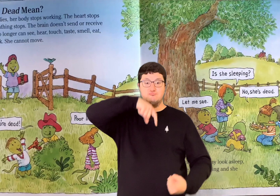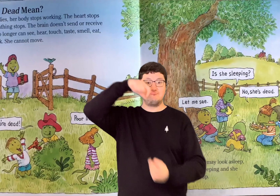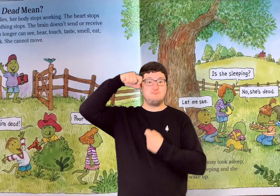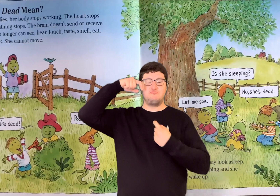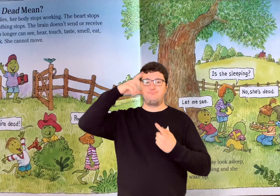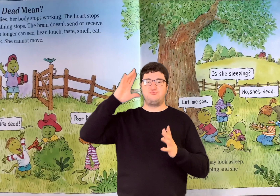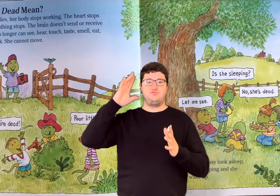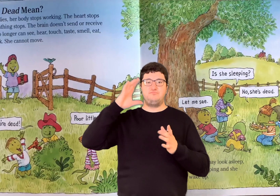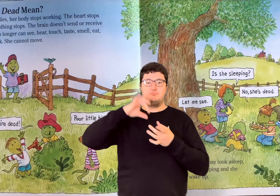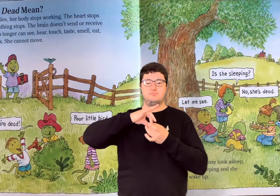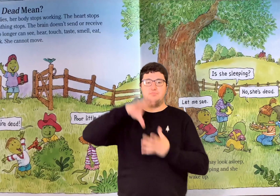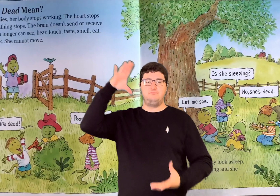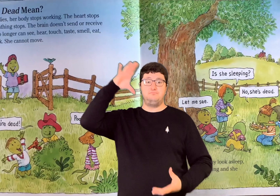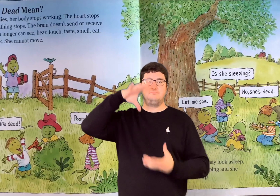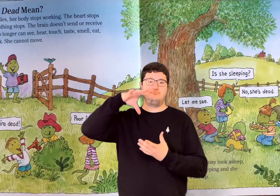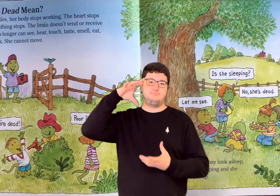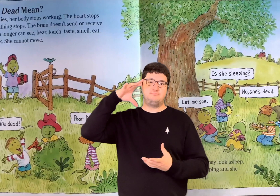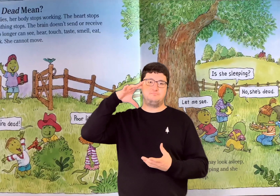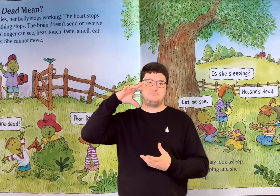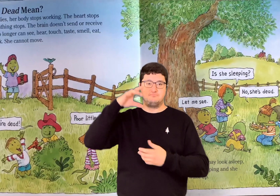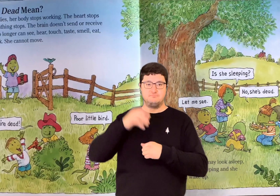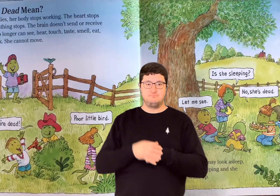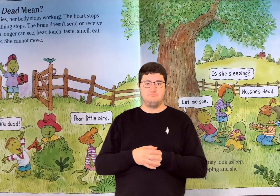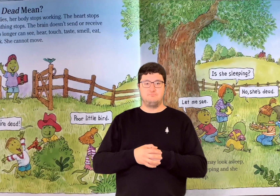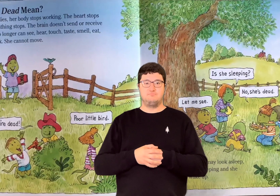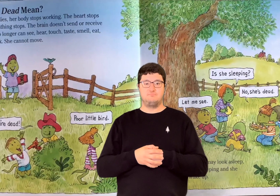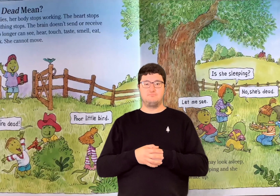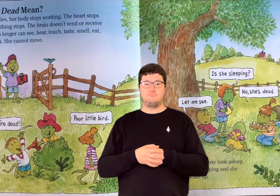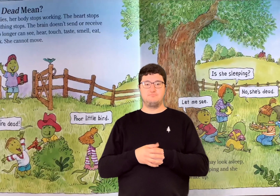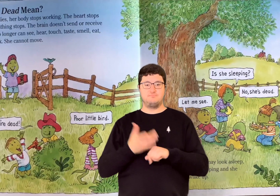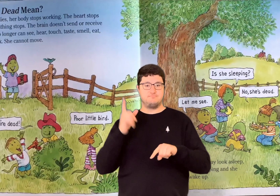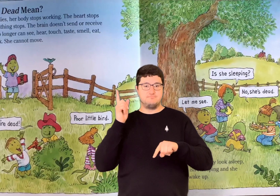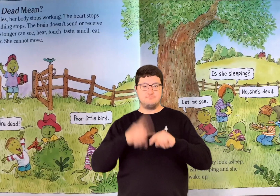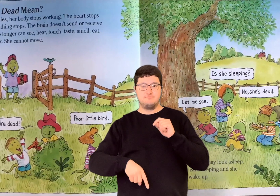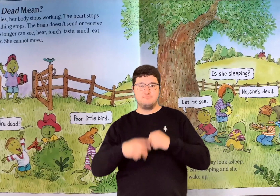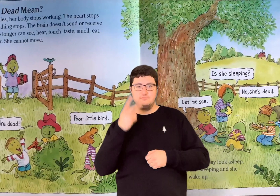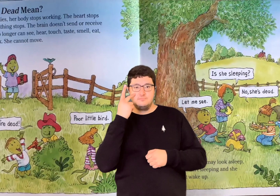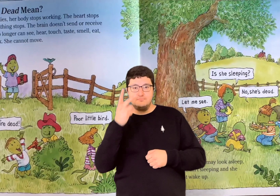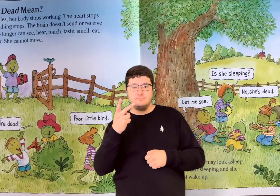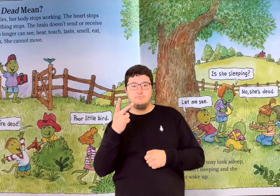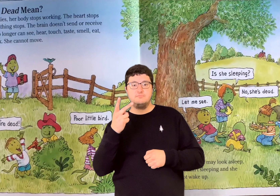eat, play, feel, or think. She cannot move.